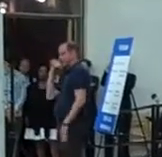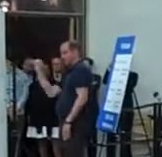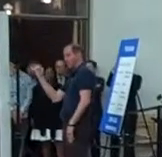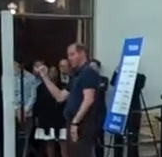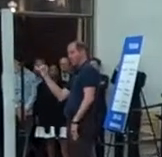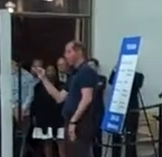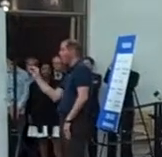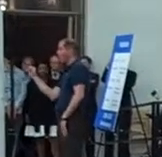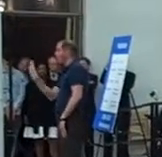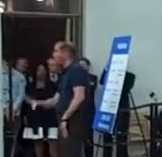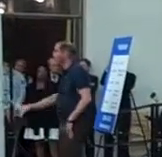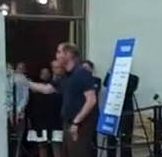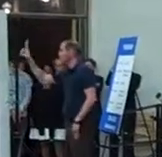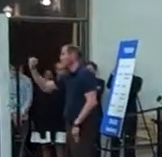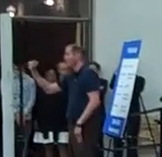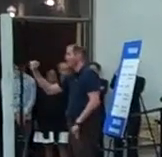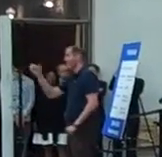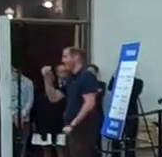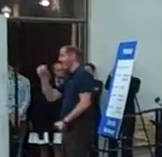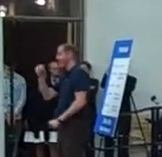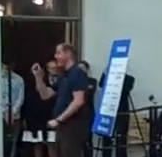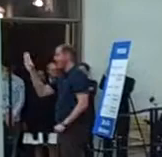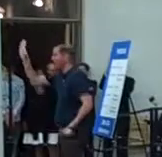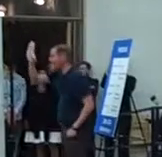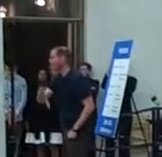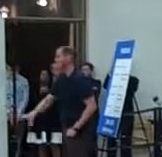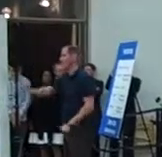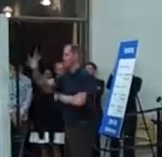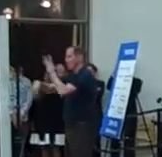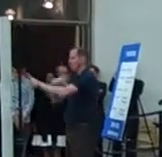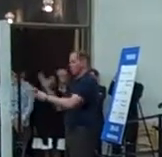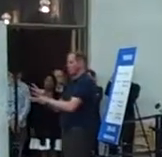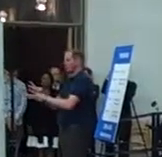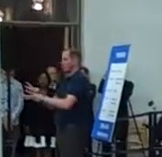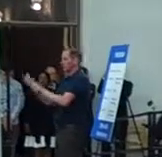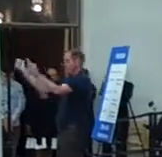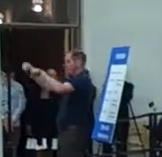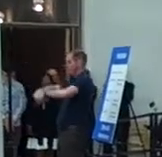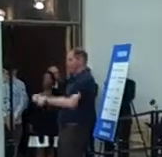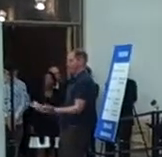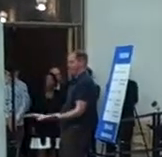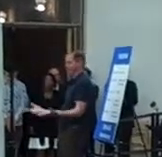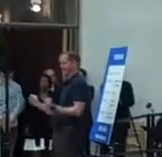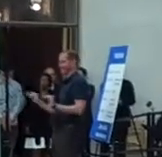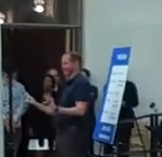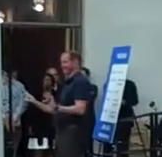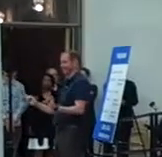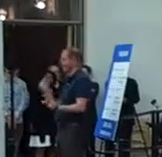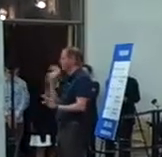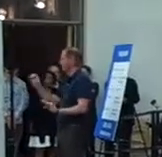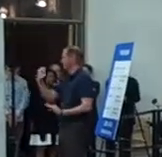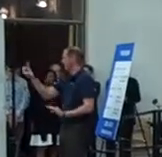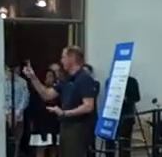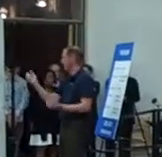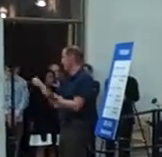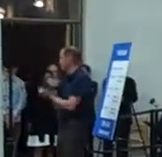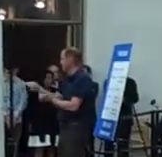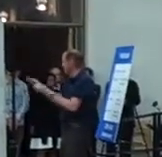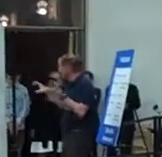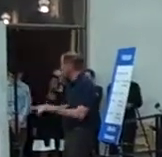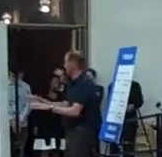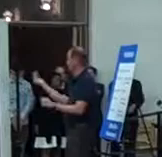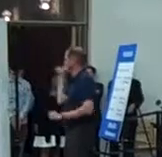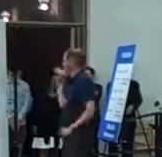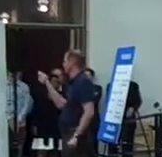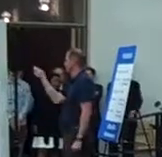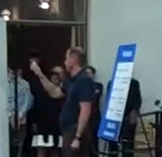world, can go back to the work he initiated and the leadership he displayed in the 1960s.